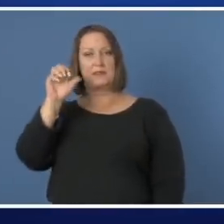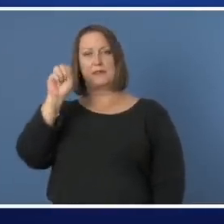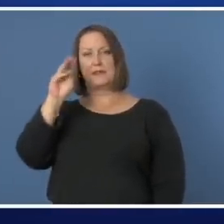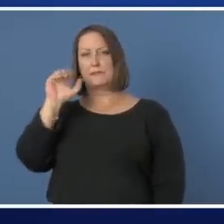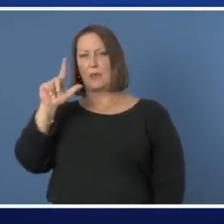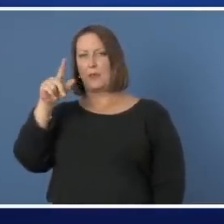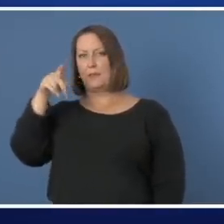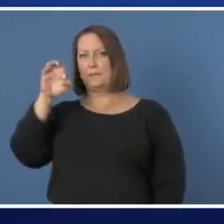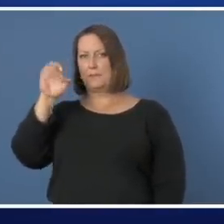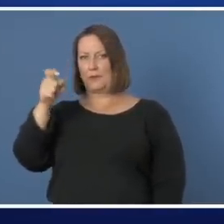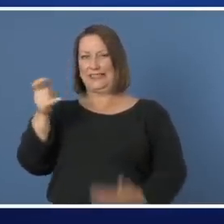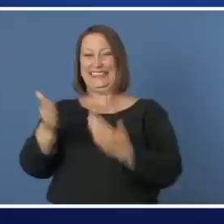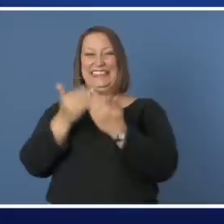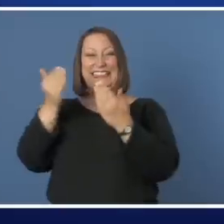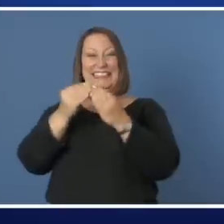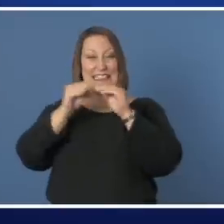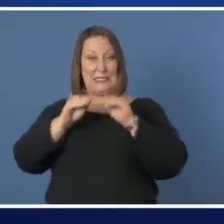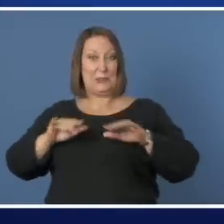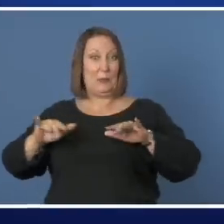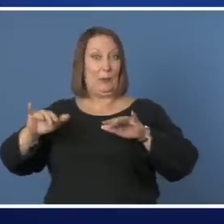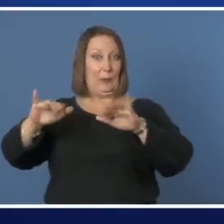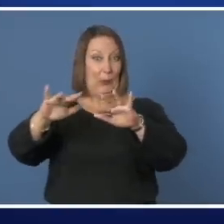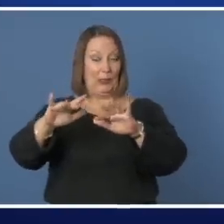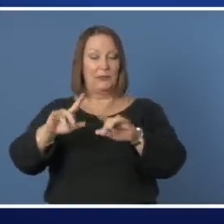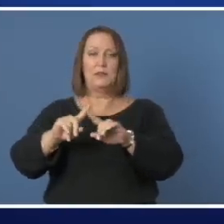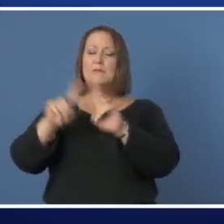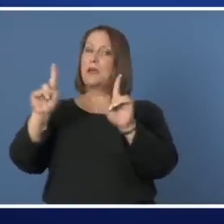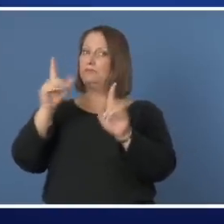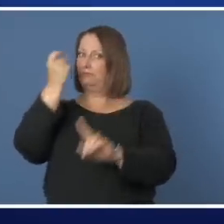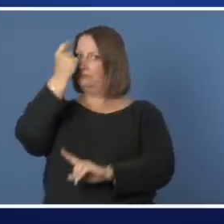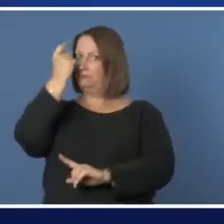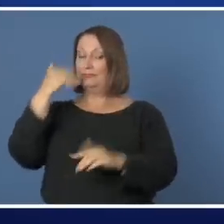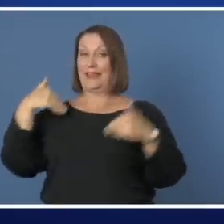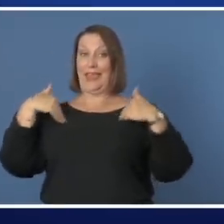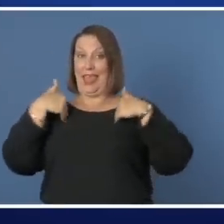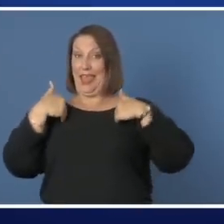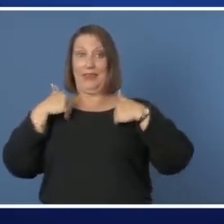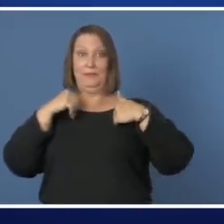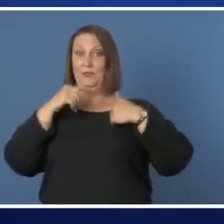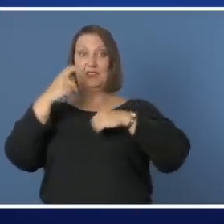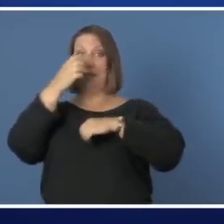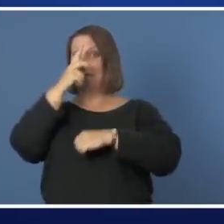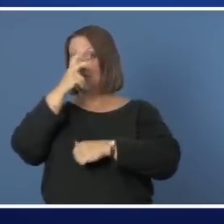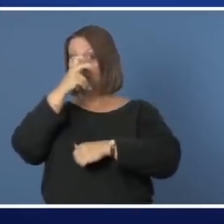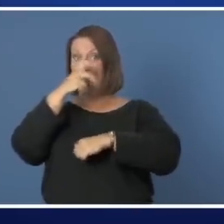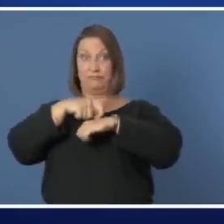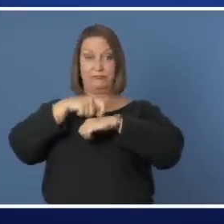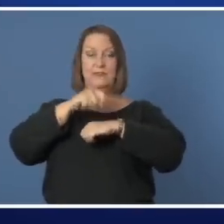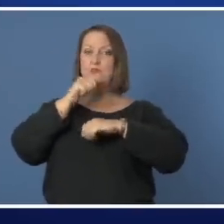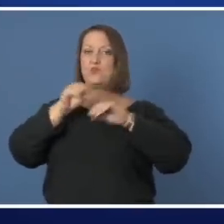smallpox is very contagious but cannot be caught from animals or insects